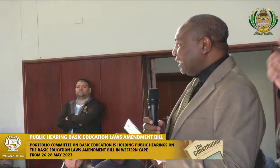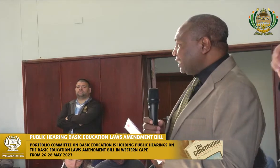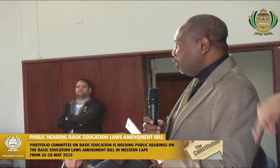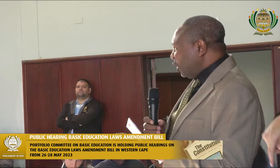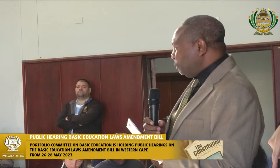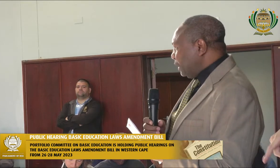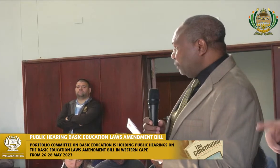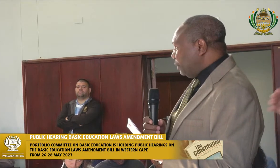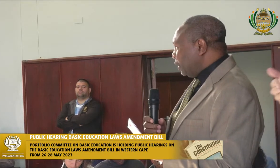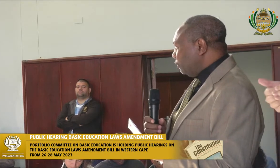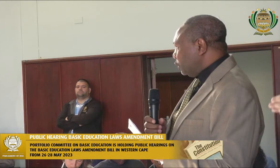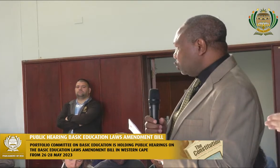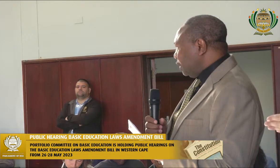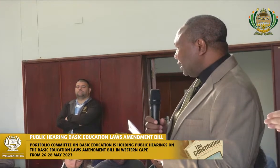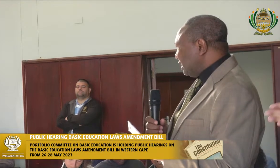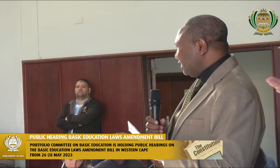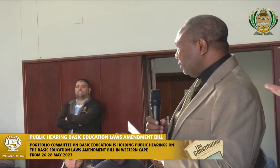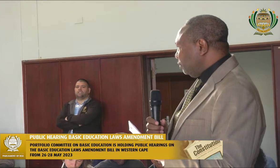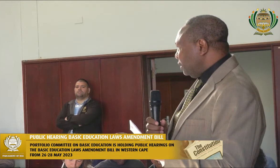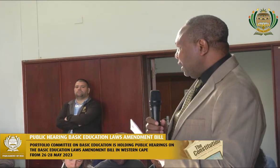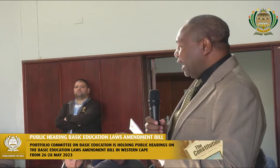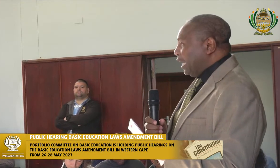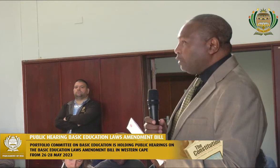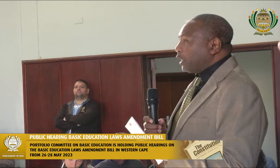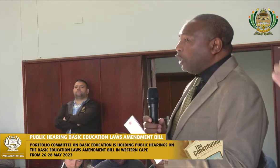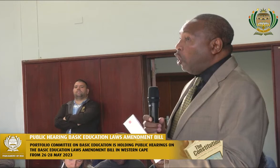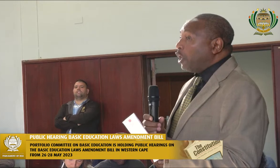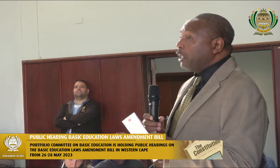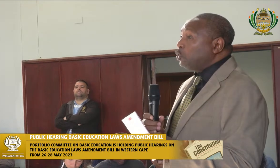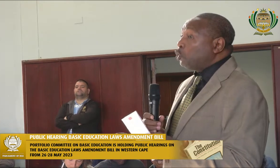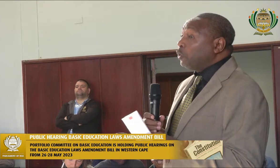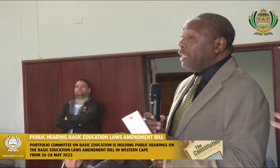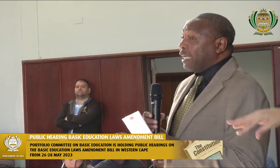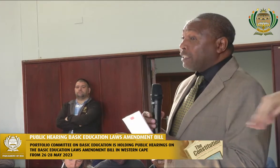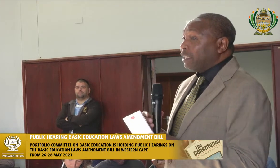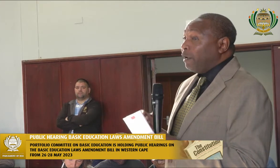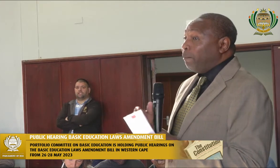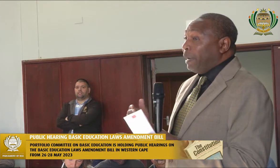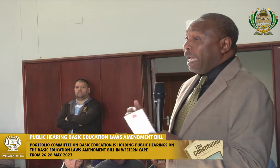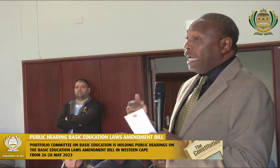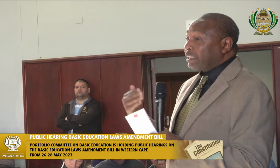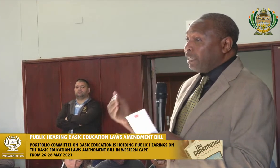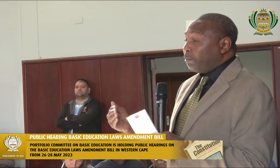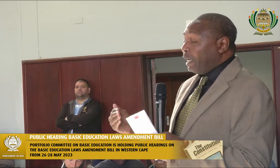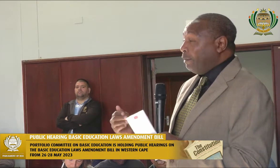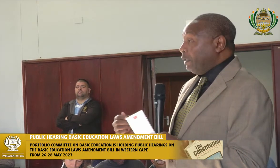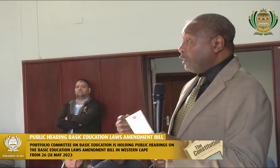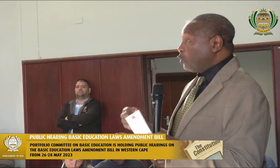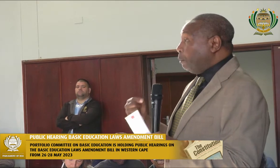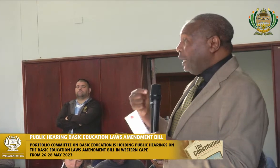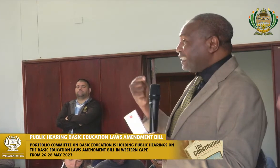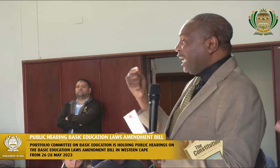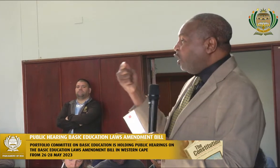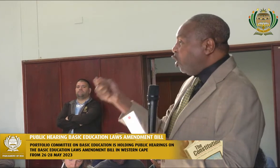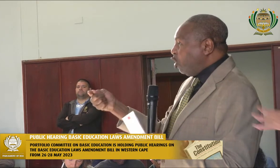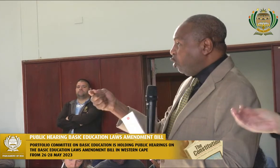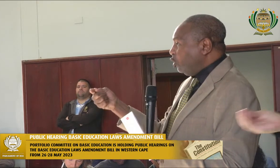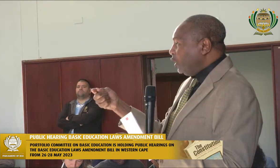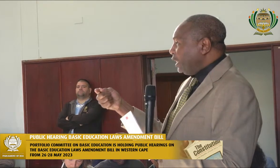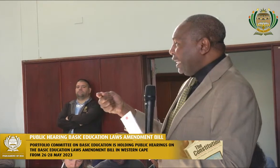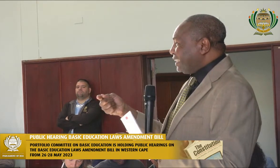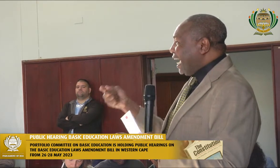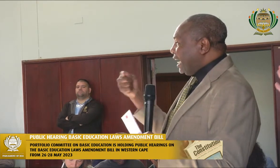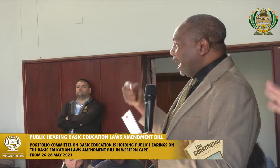Grade R has not been part of the schooling system, and we can only do that by asking Parliament to pass a